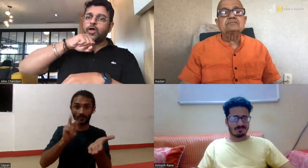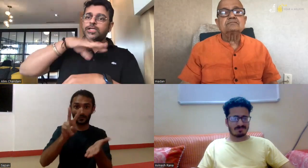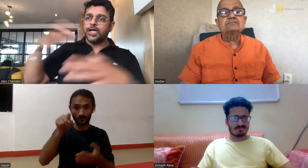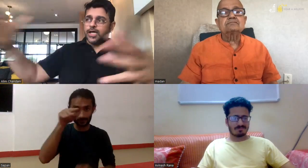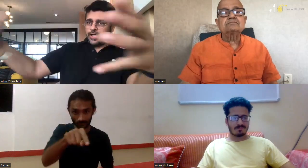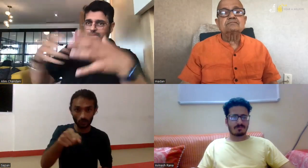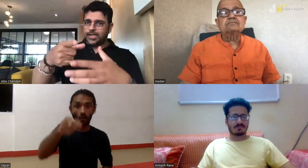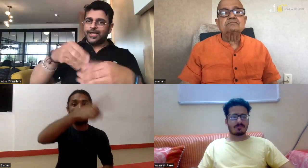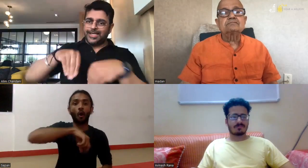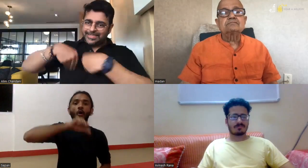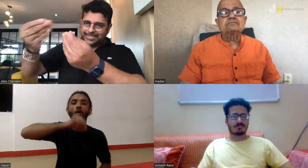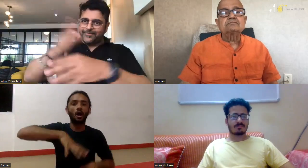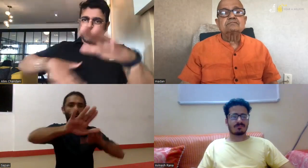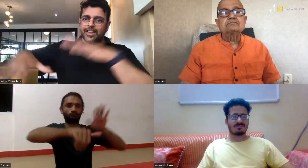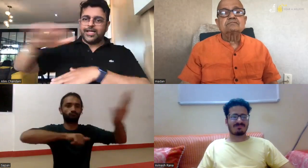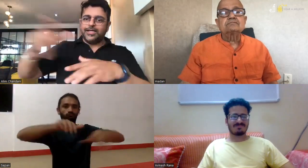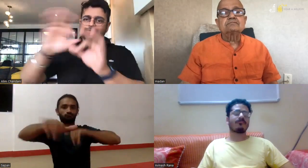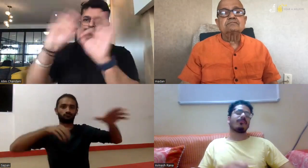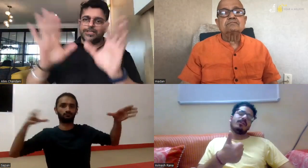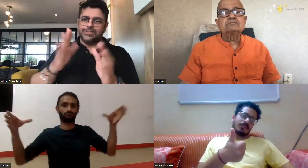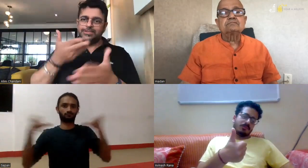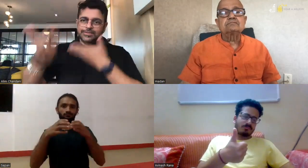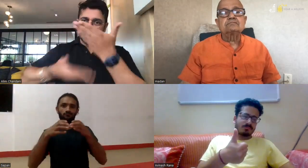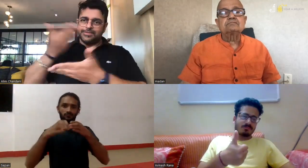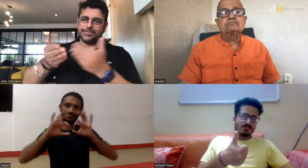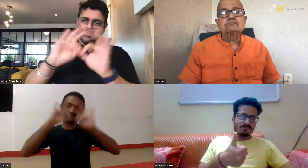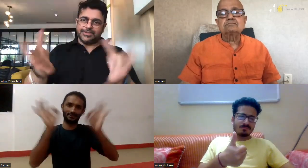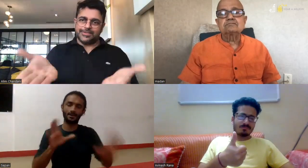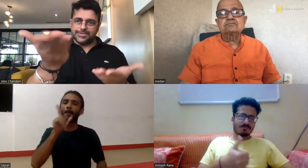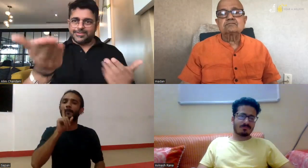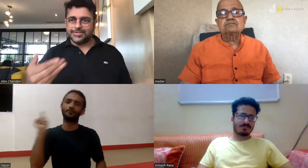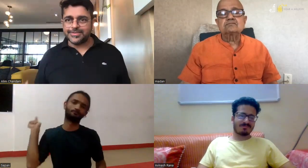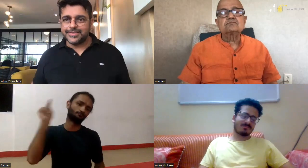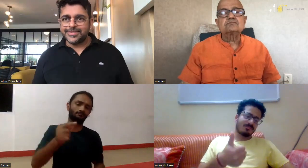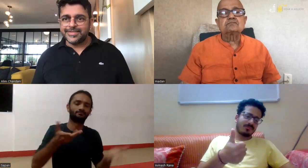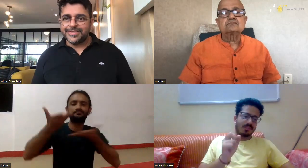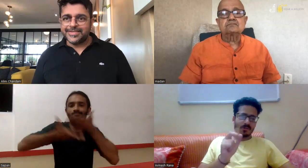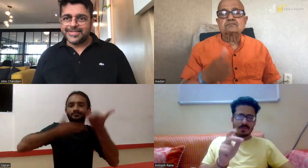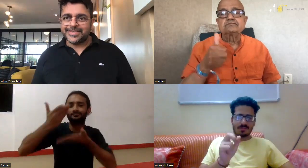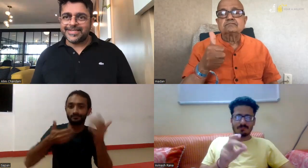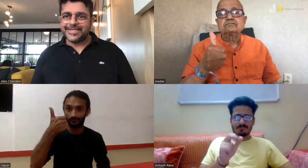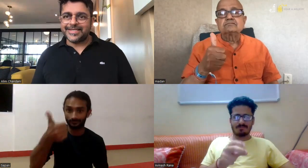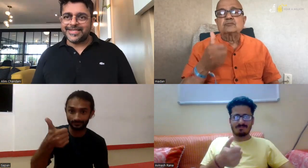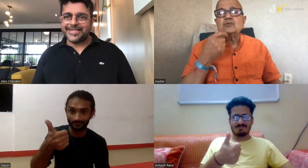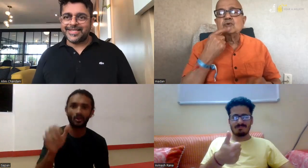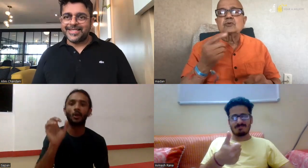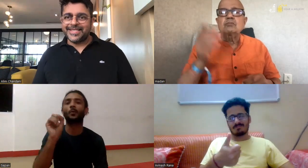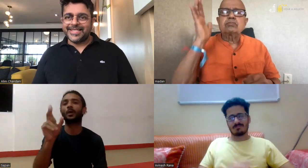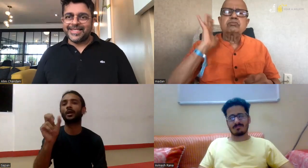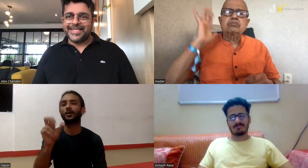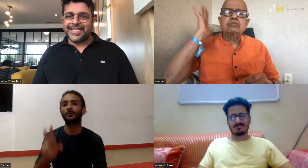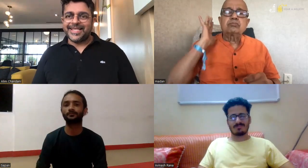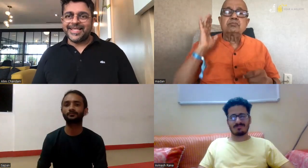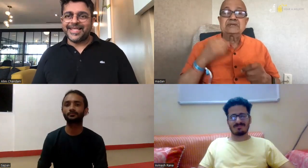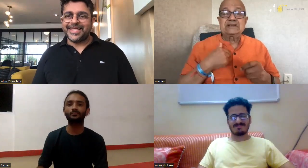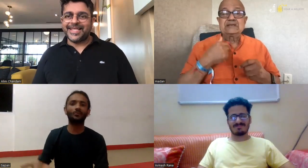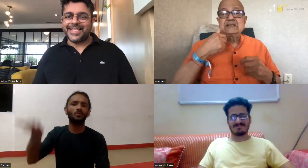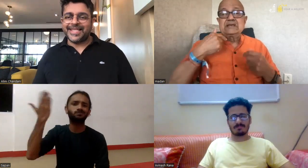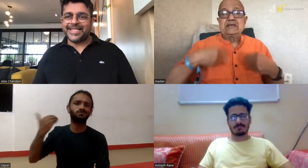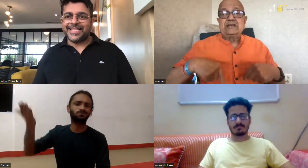thing, changing in the society. I want to see change come in. So, what has been the reason so